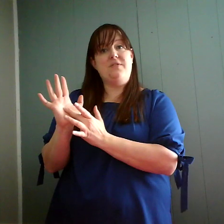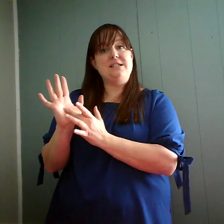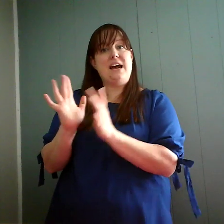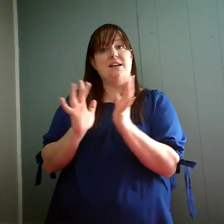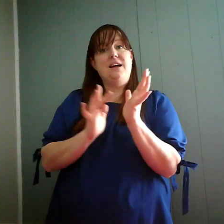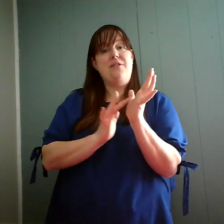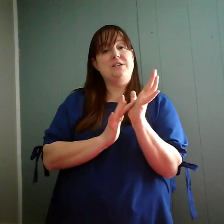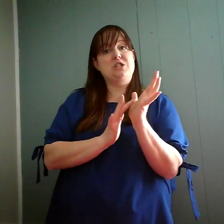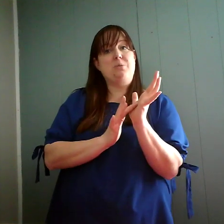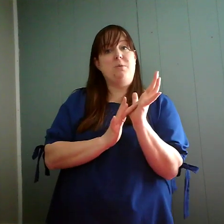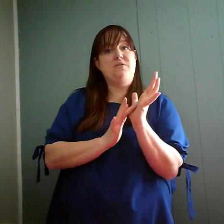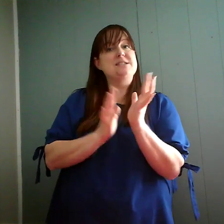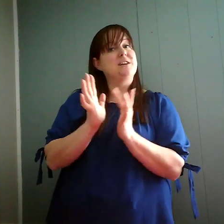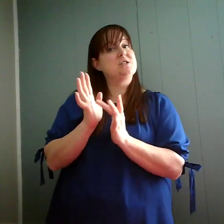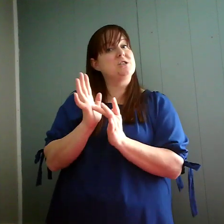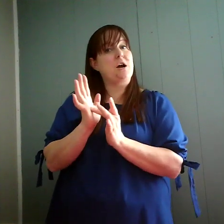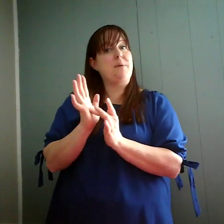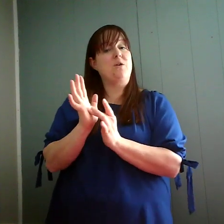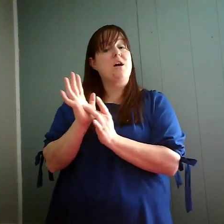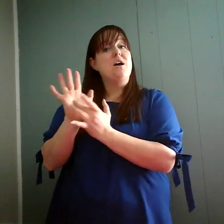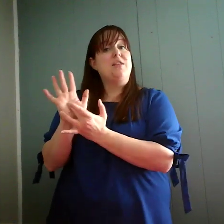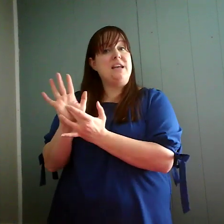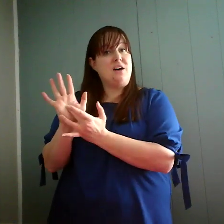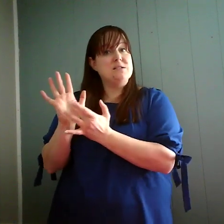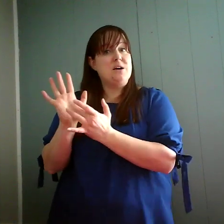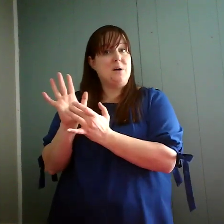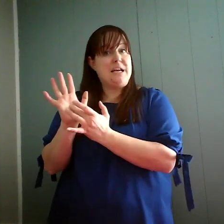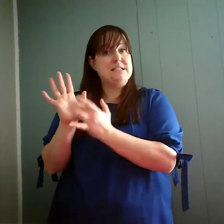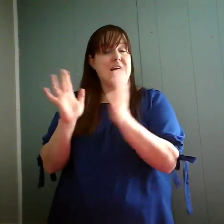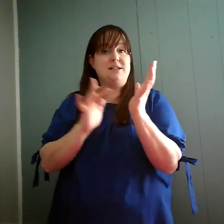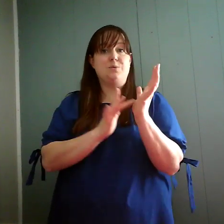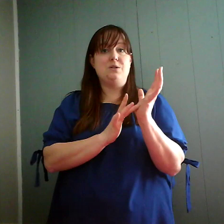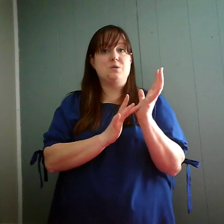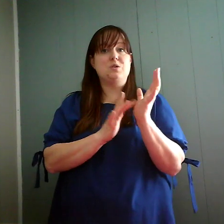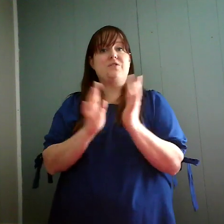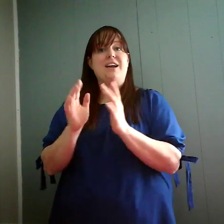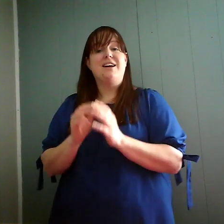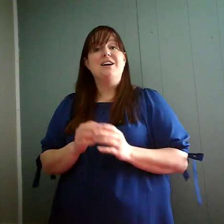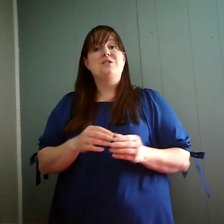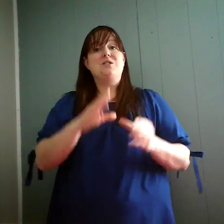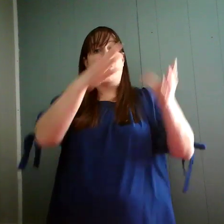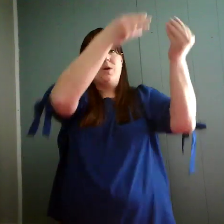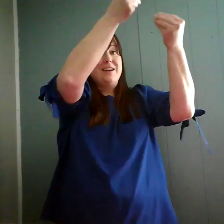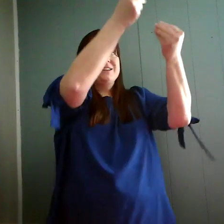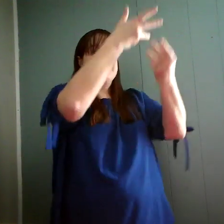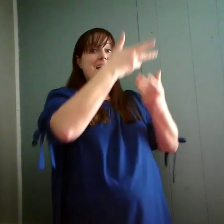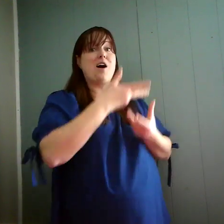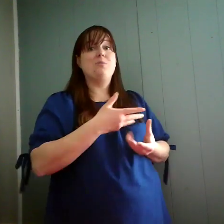this hand and then touch the palm of this hand just to talk about the nails that were in his hands when he was crucified. So, tell me